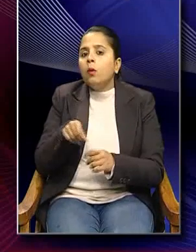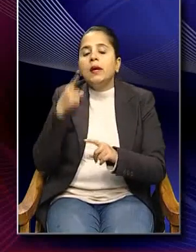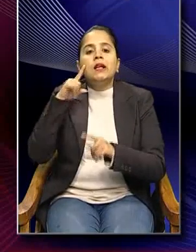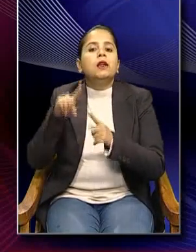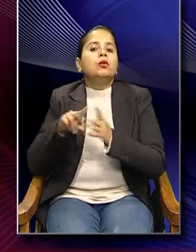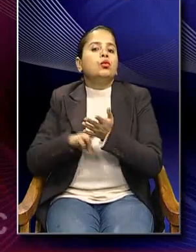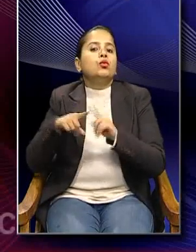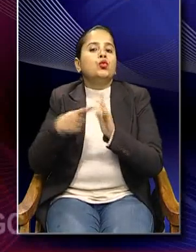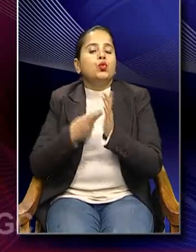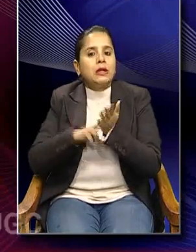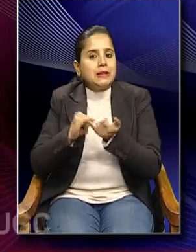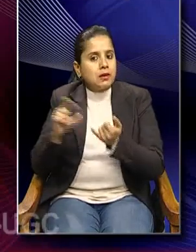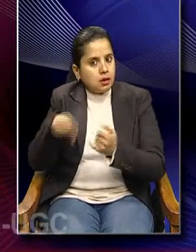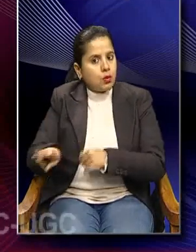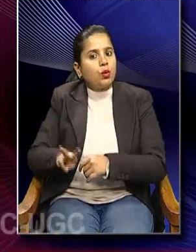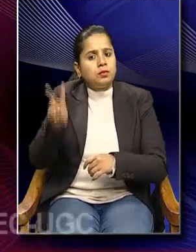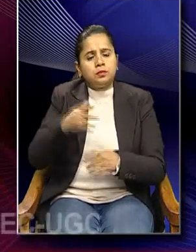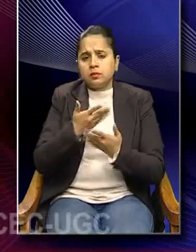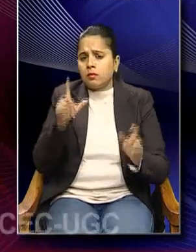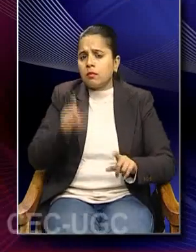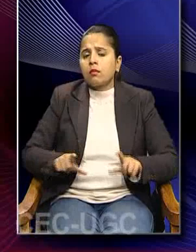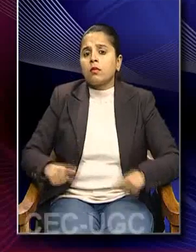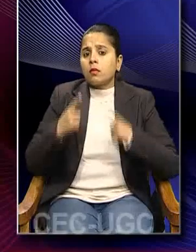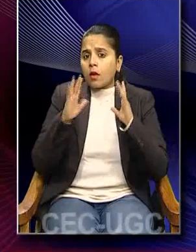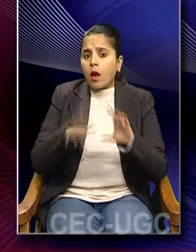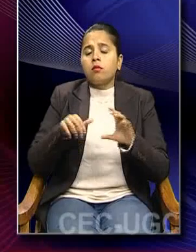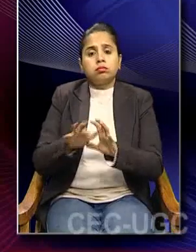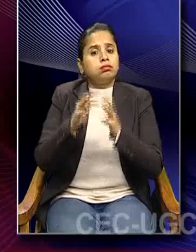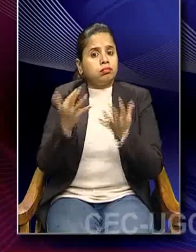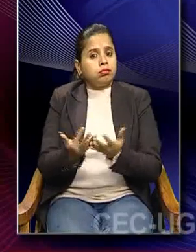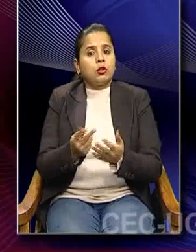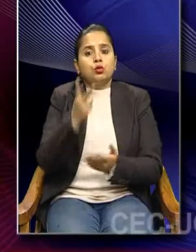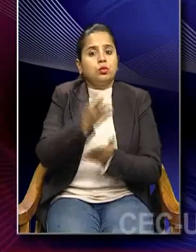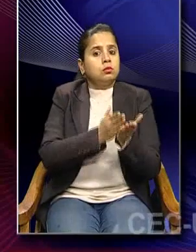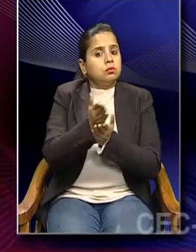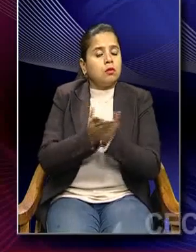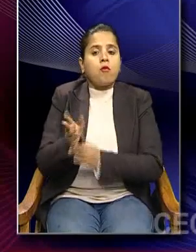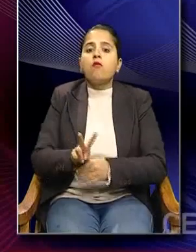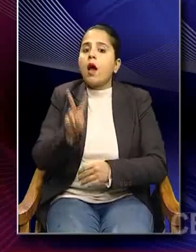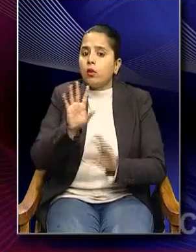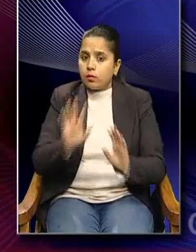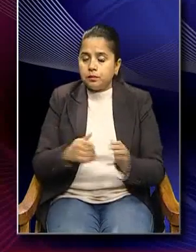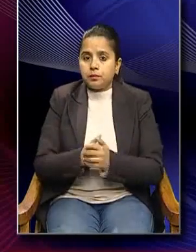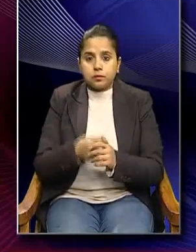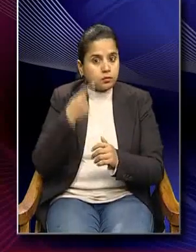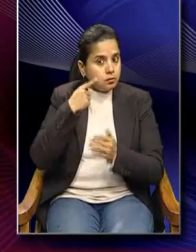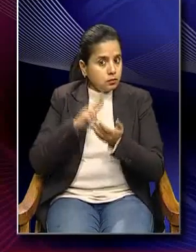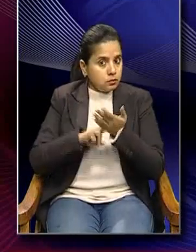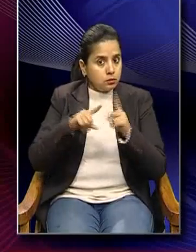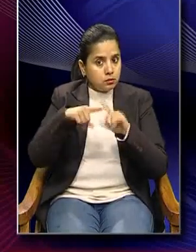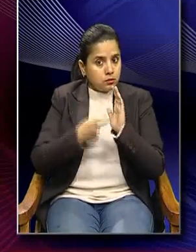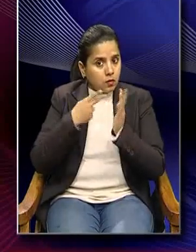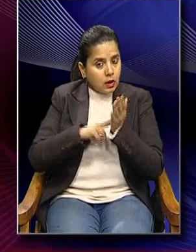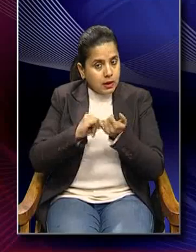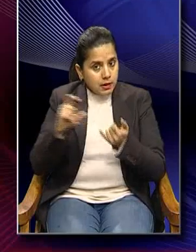value. So every living species on this earth has 2 types of value: intrinsic and